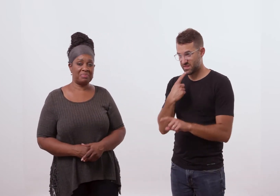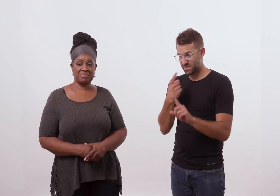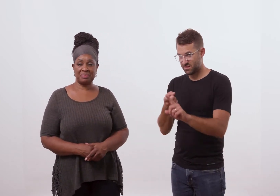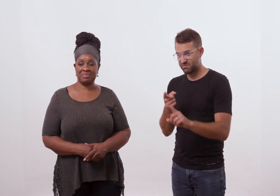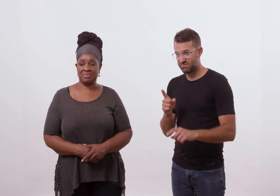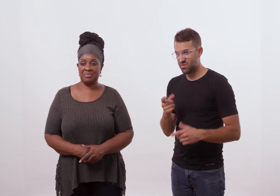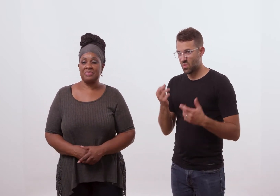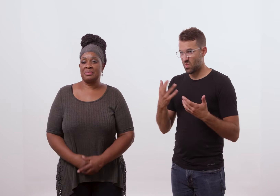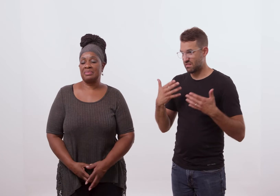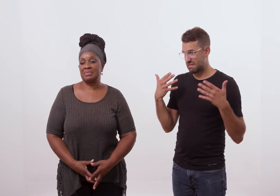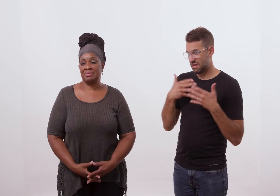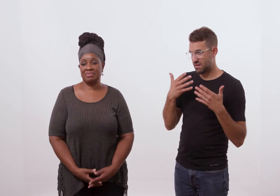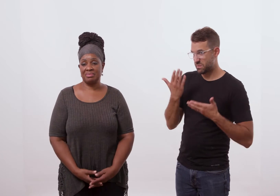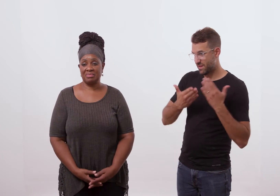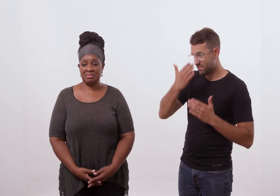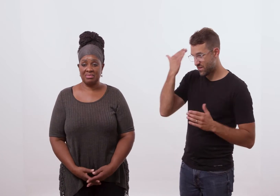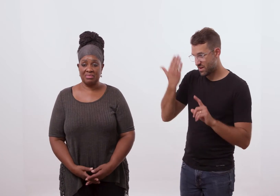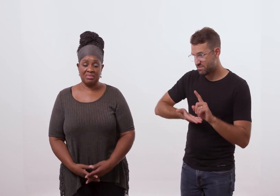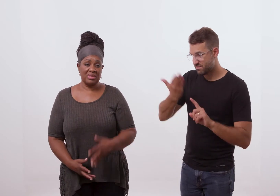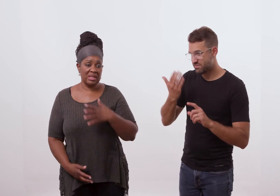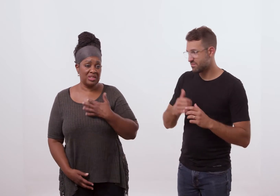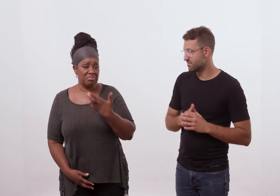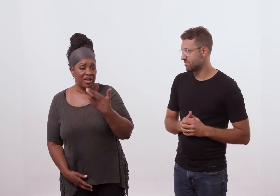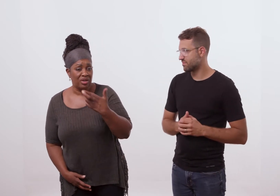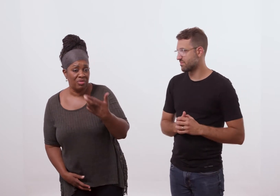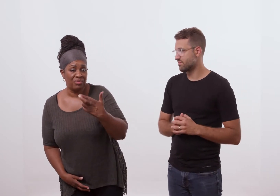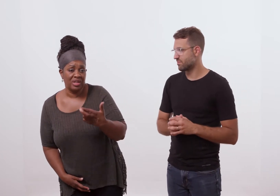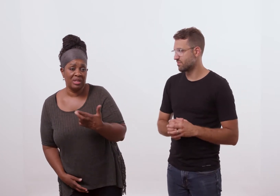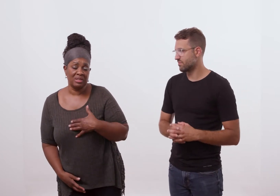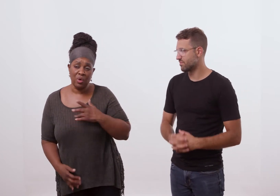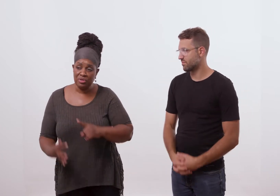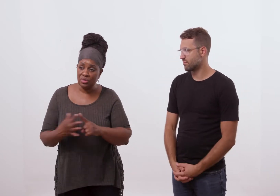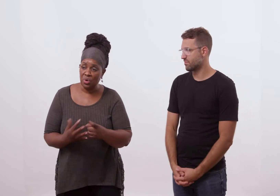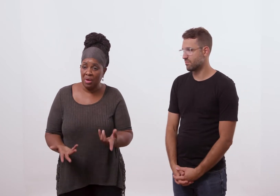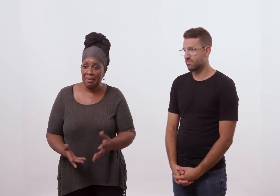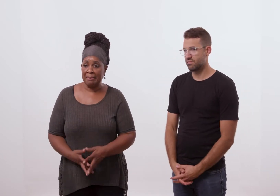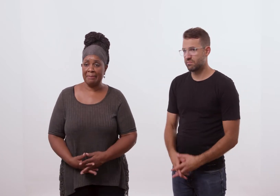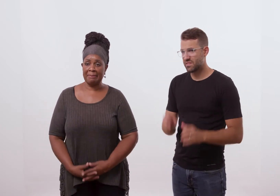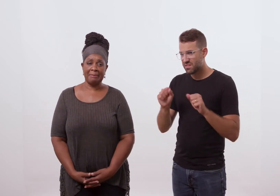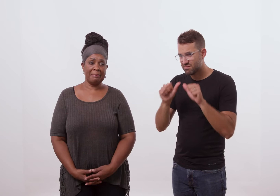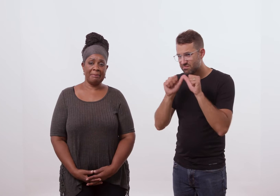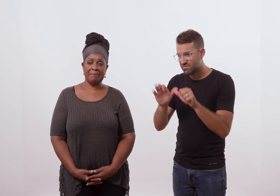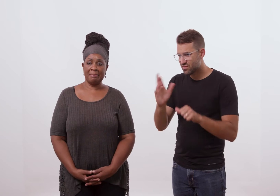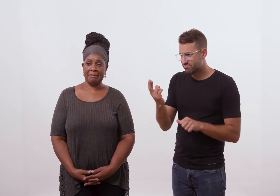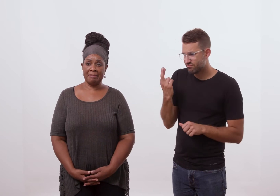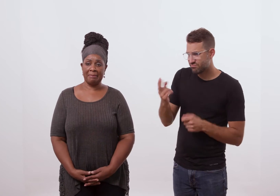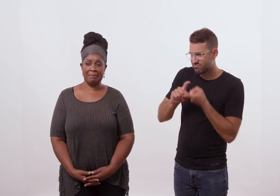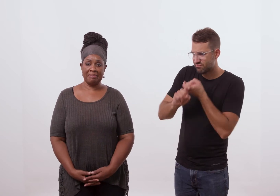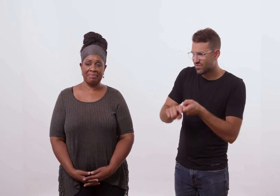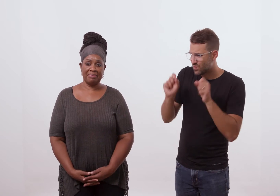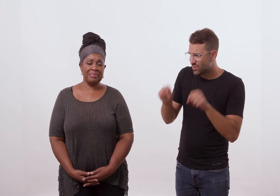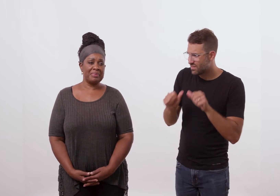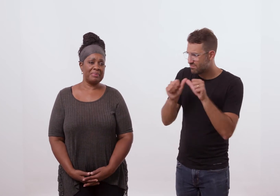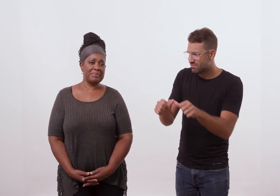you might forget him? He's my good friend, Cutter. Then let him stay your friend. Look, 2 handfuls